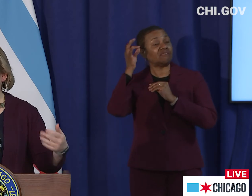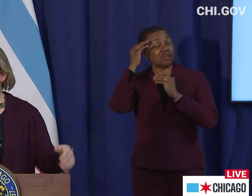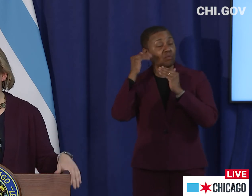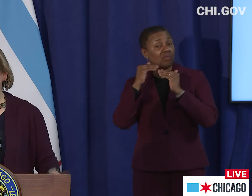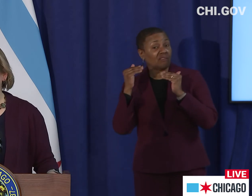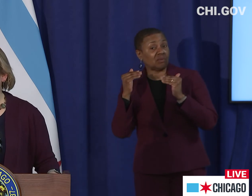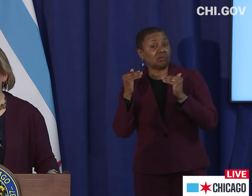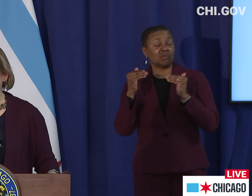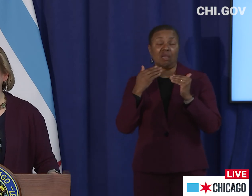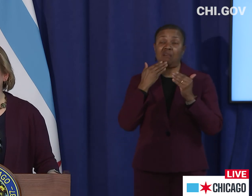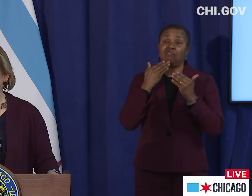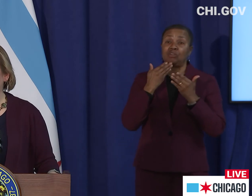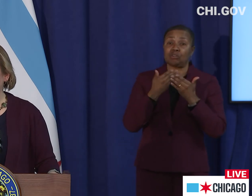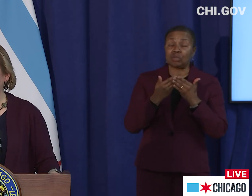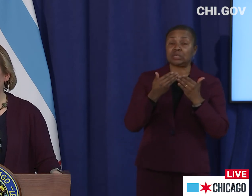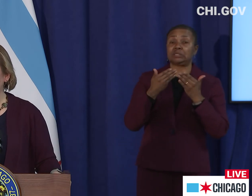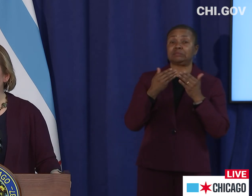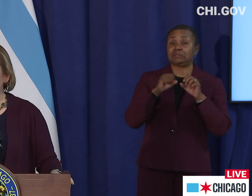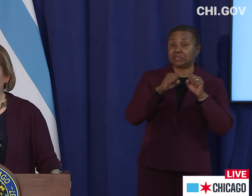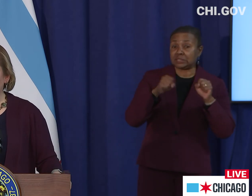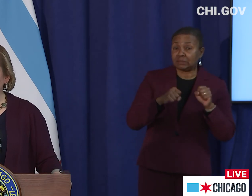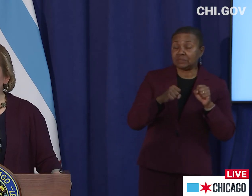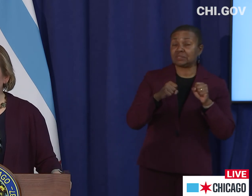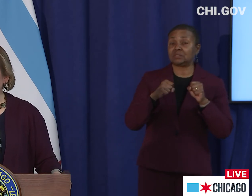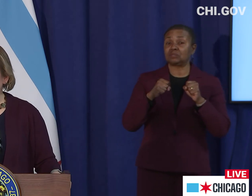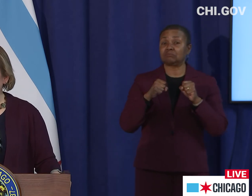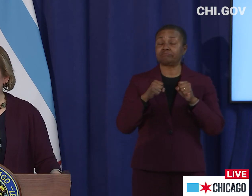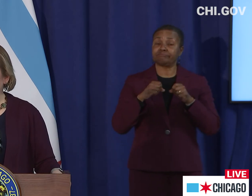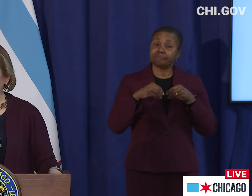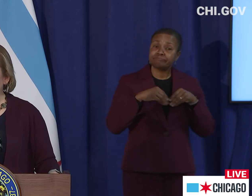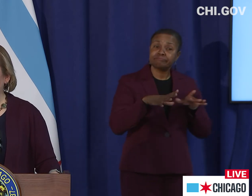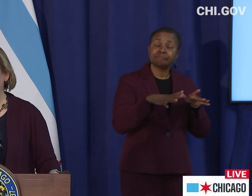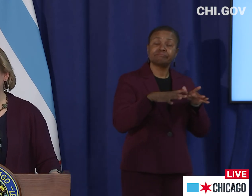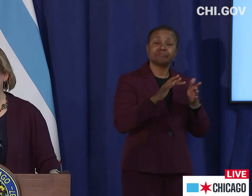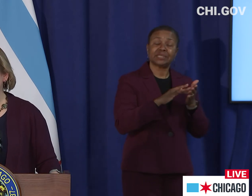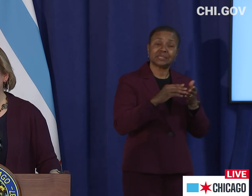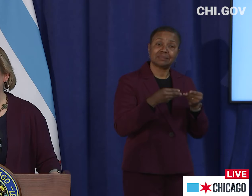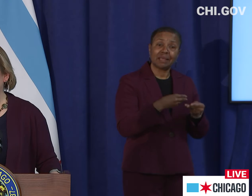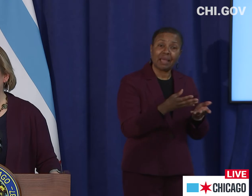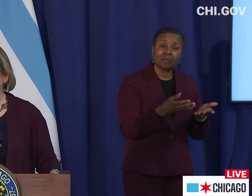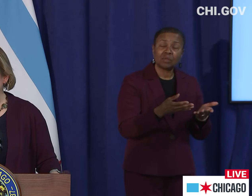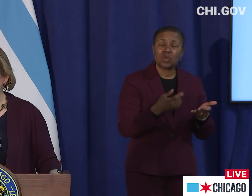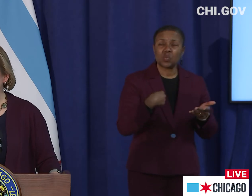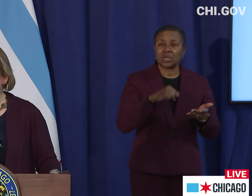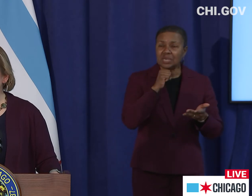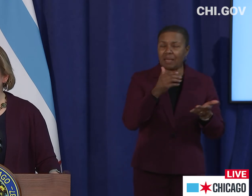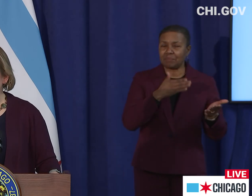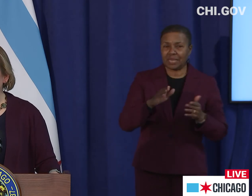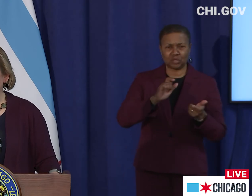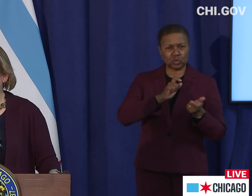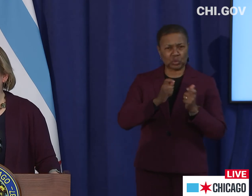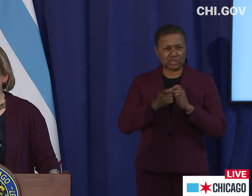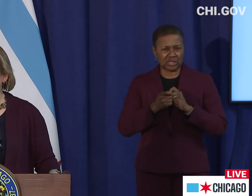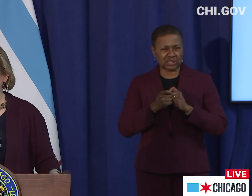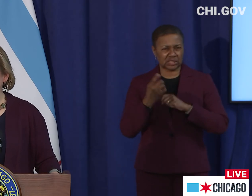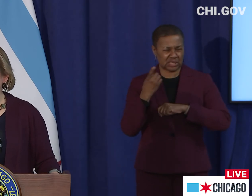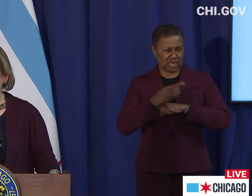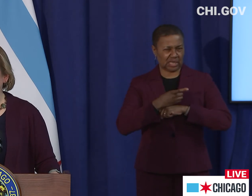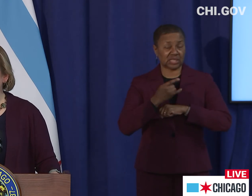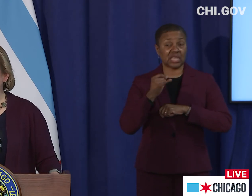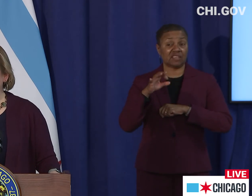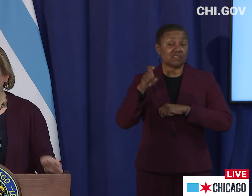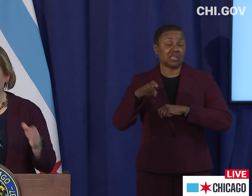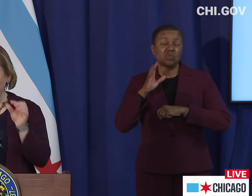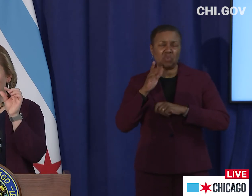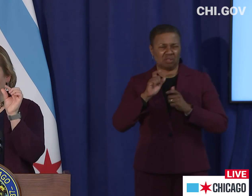place and we have good efficiency for pushing our vaccine out. So at this point, we are not planning to make adjustments to those dates. We would update it as